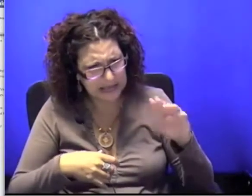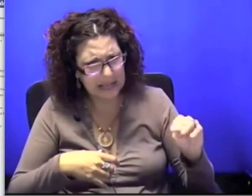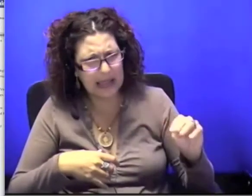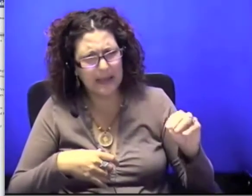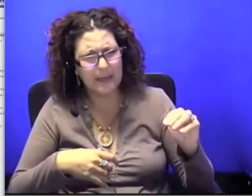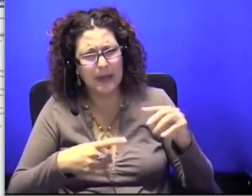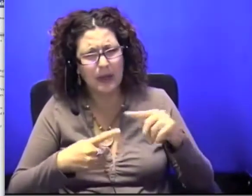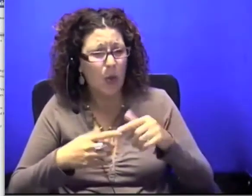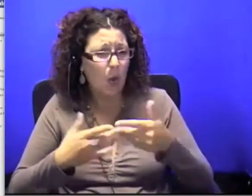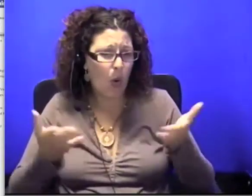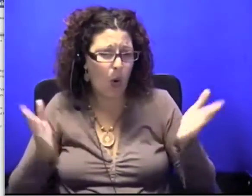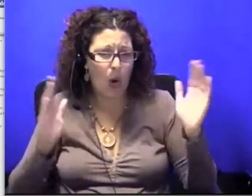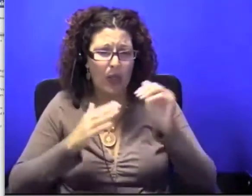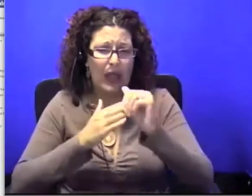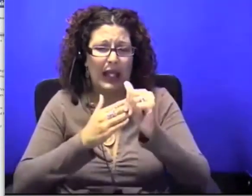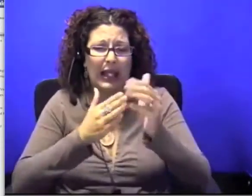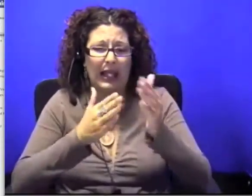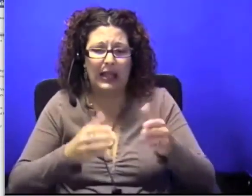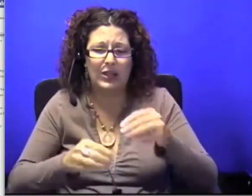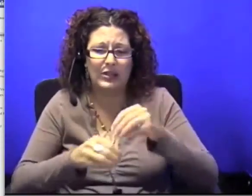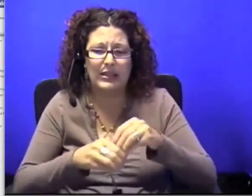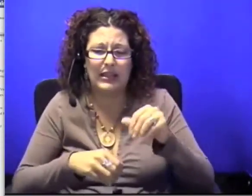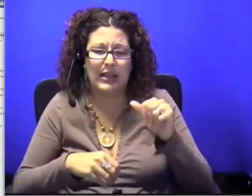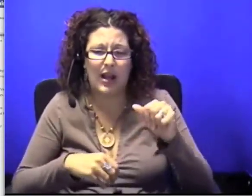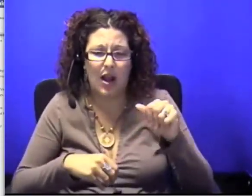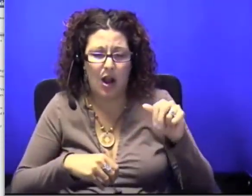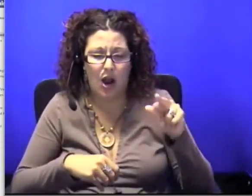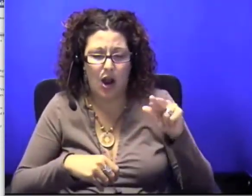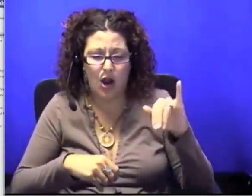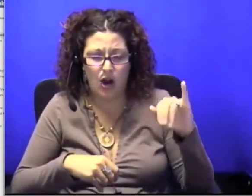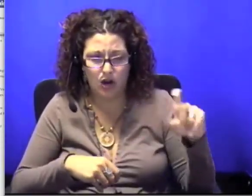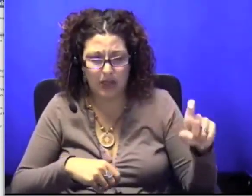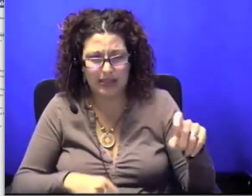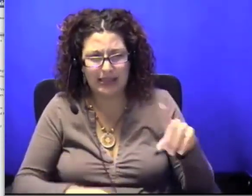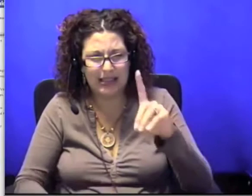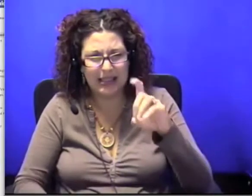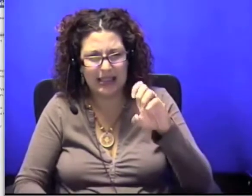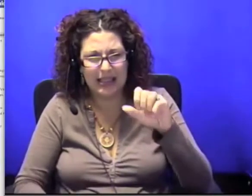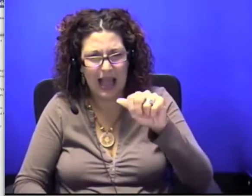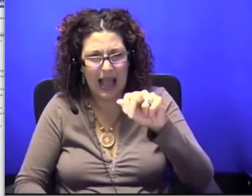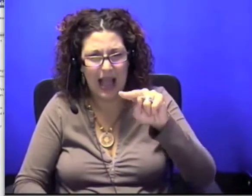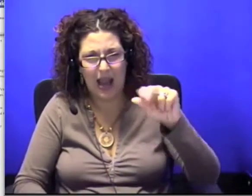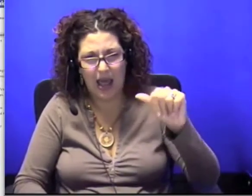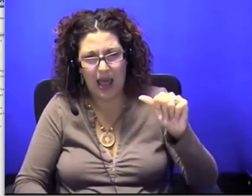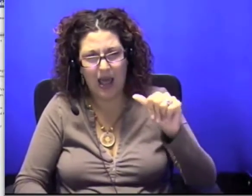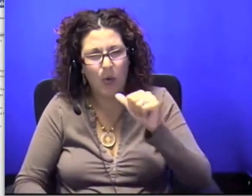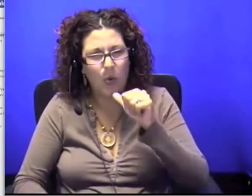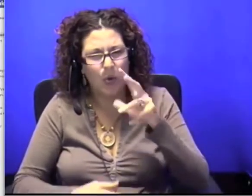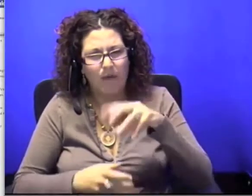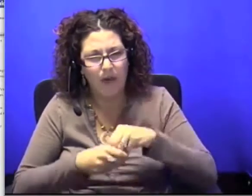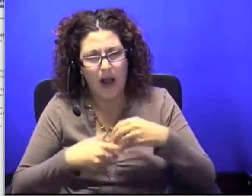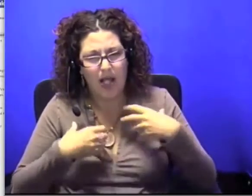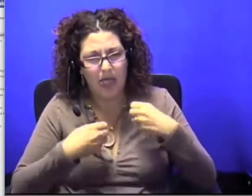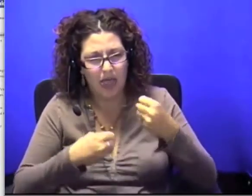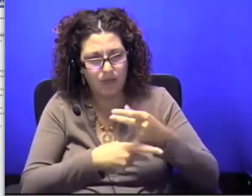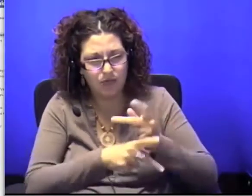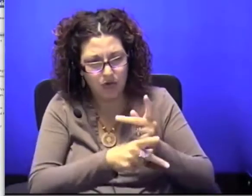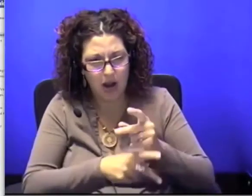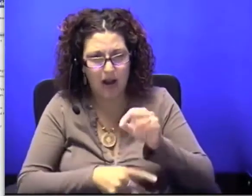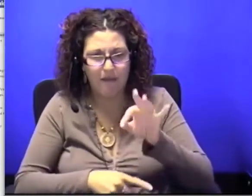Tim and to all the other leaders in RX. Deanna, who is incredible when it comes to health products, and to Fred,